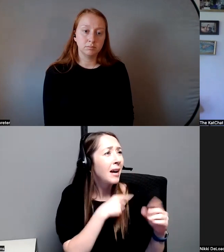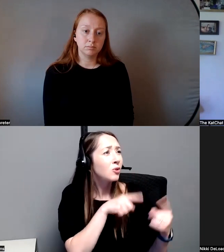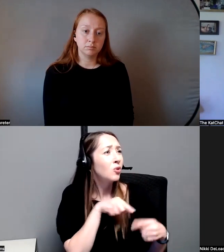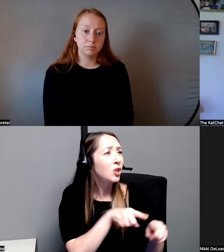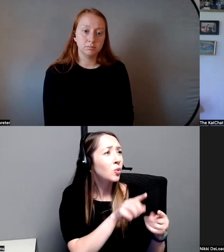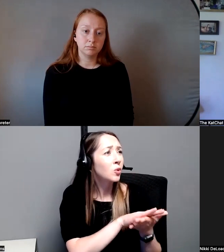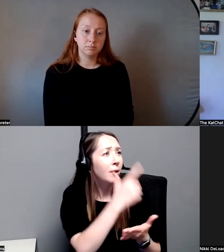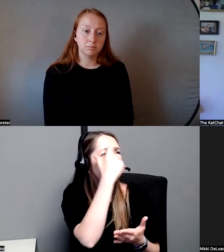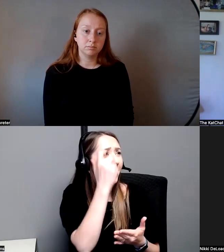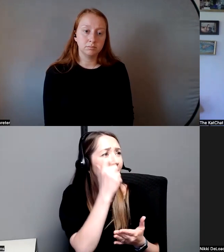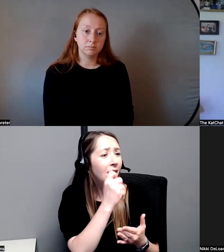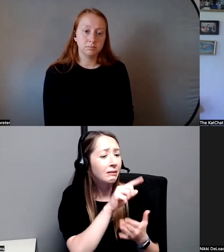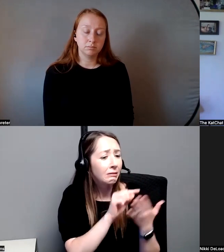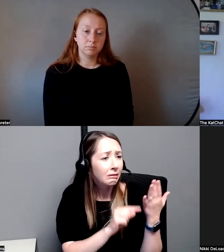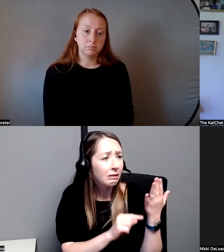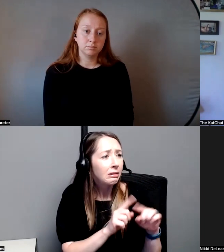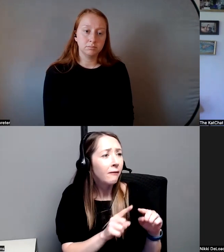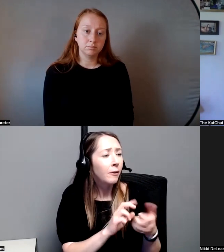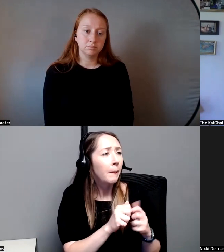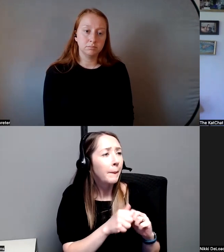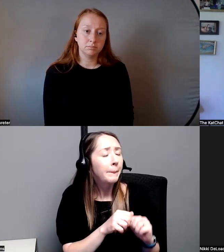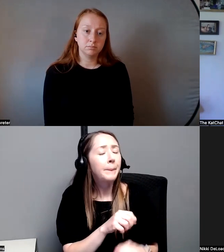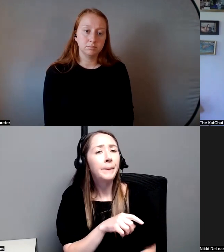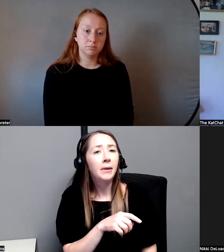school because of all of his neurodiversity,